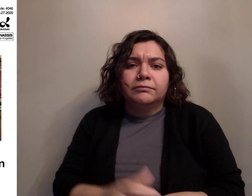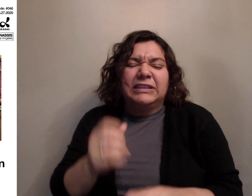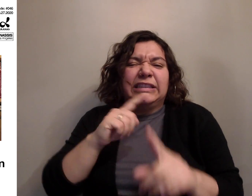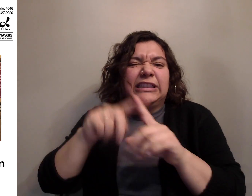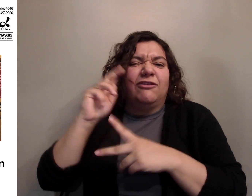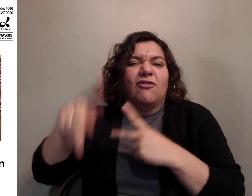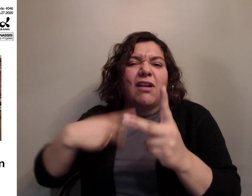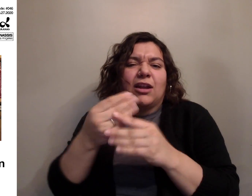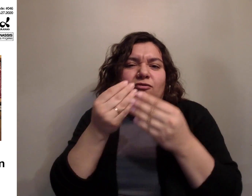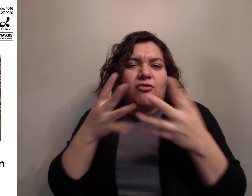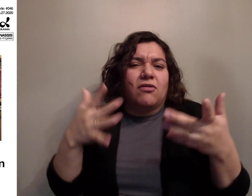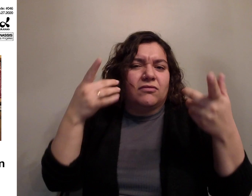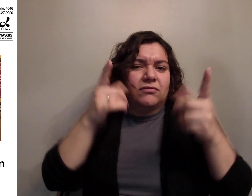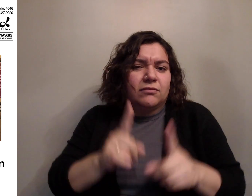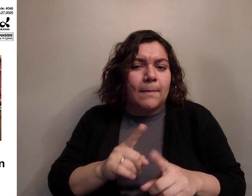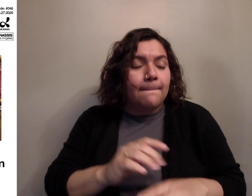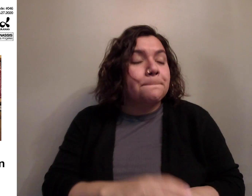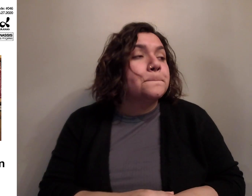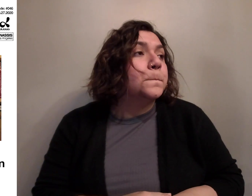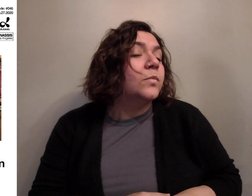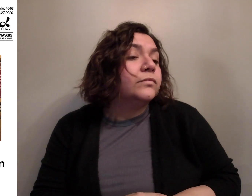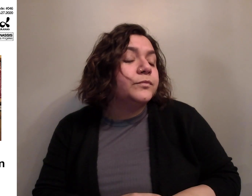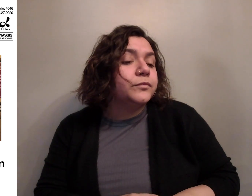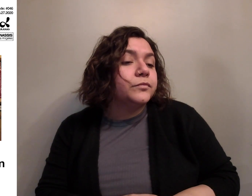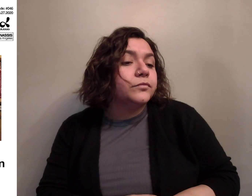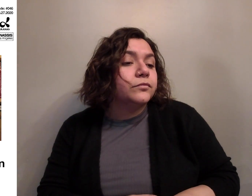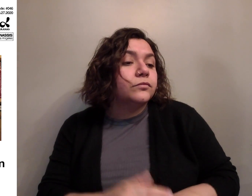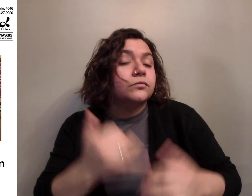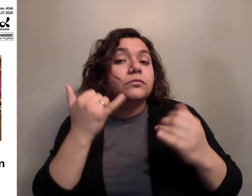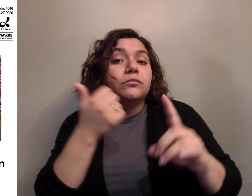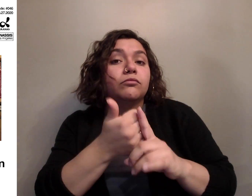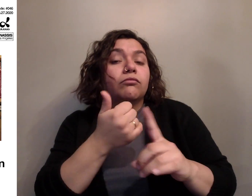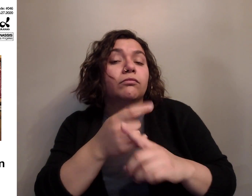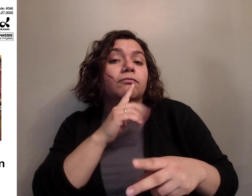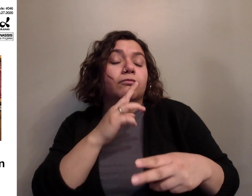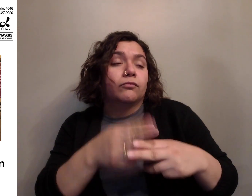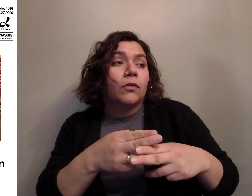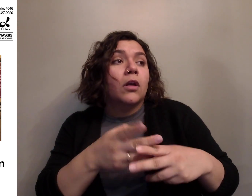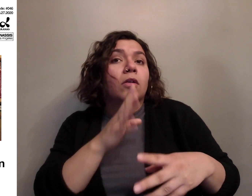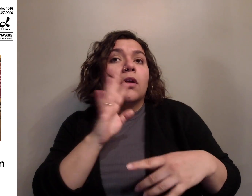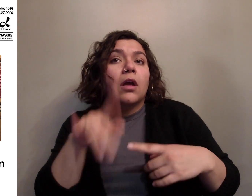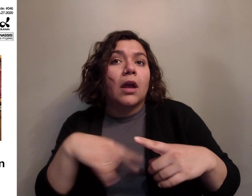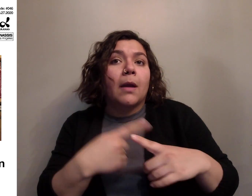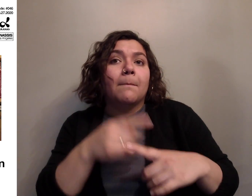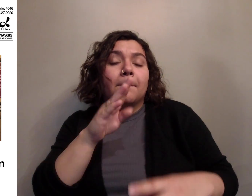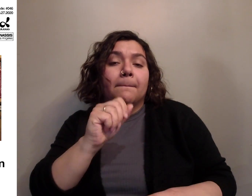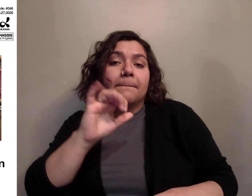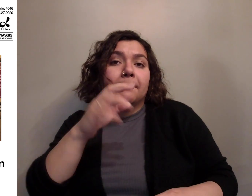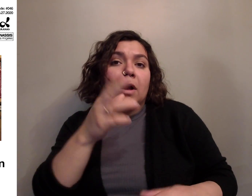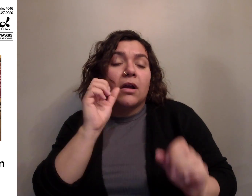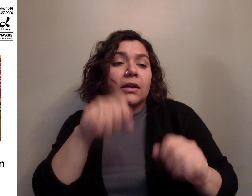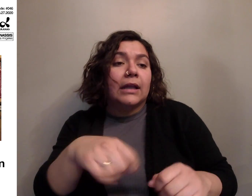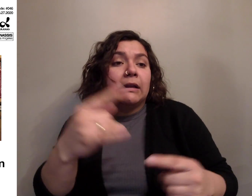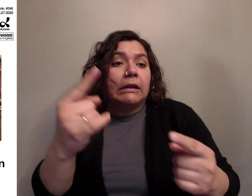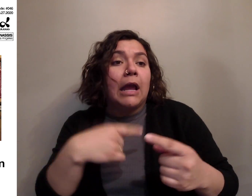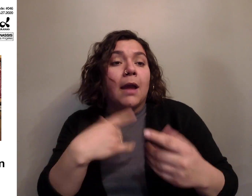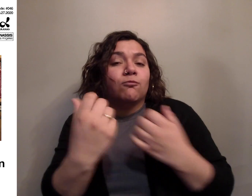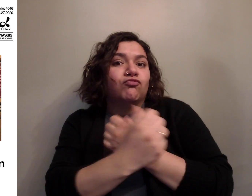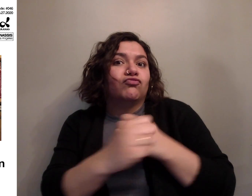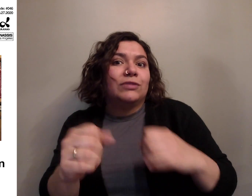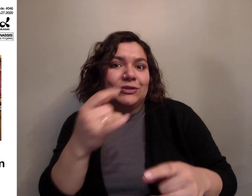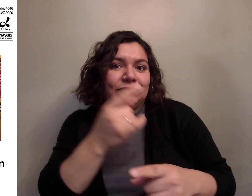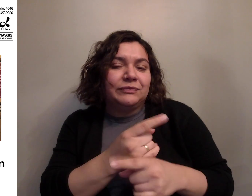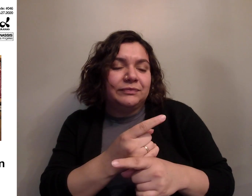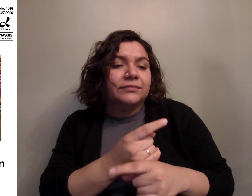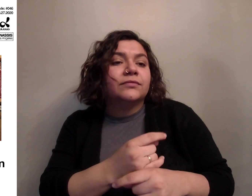so there's all these different kinds of loss that are taking place. And you were mentioning before that Bach can